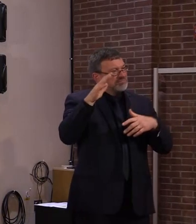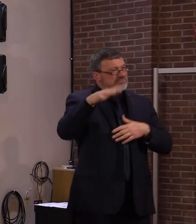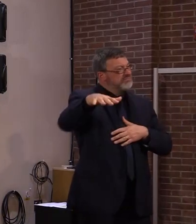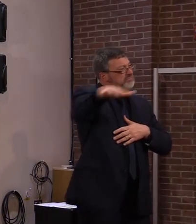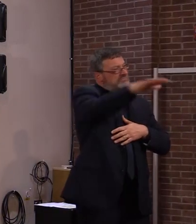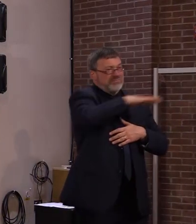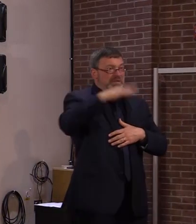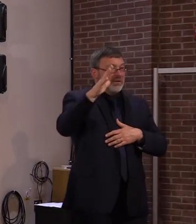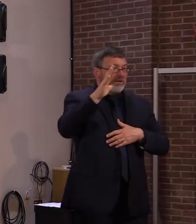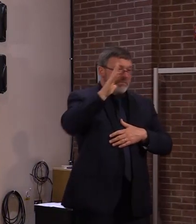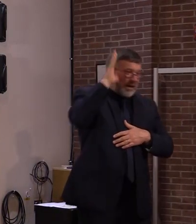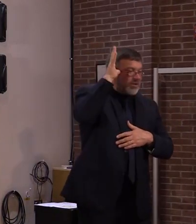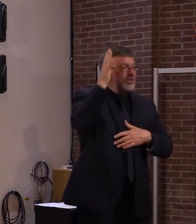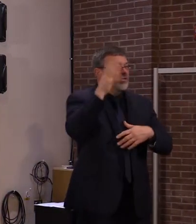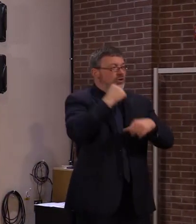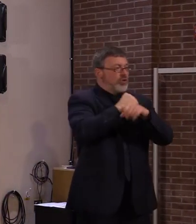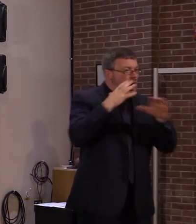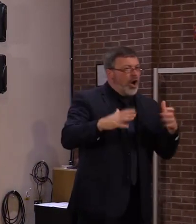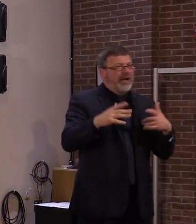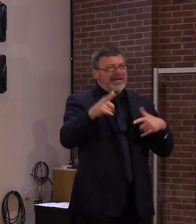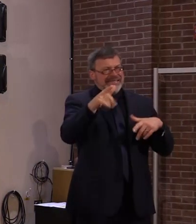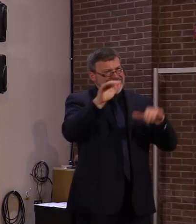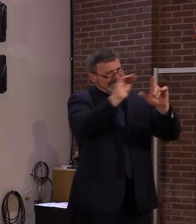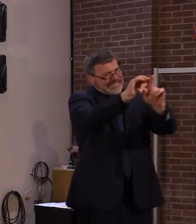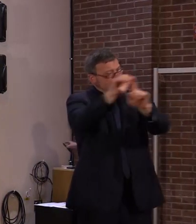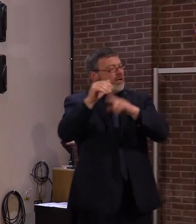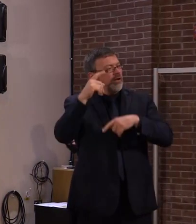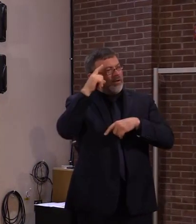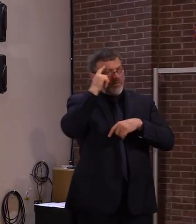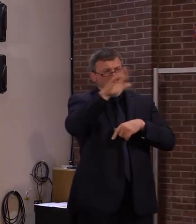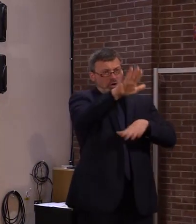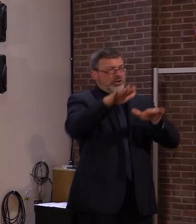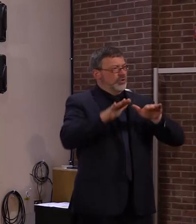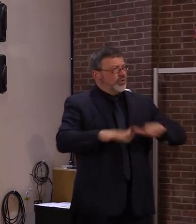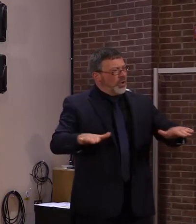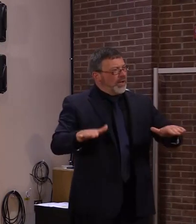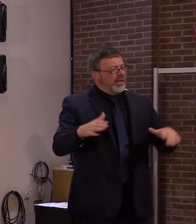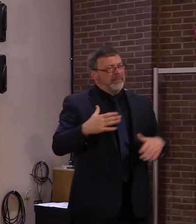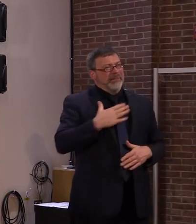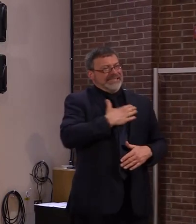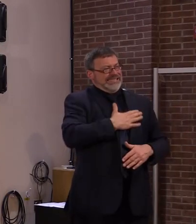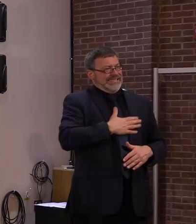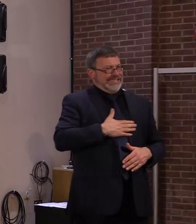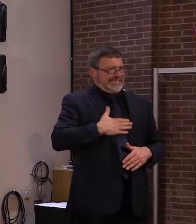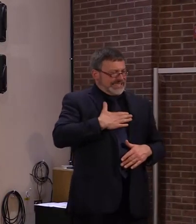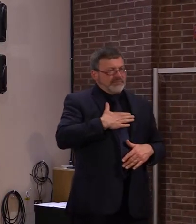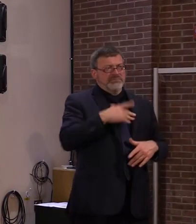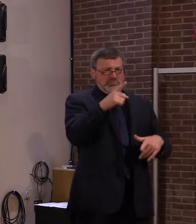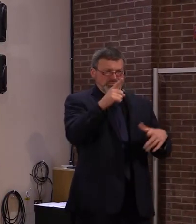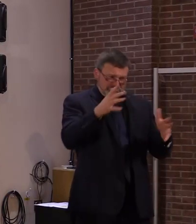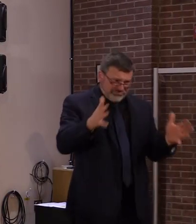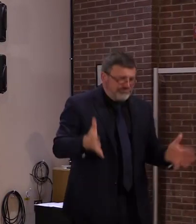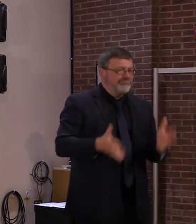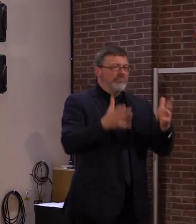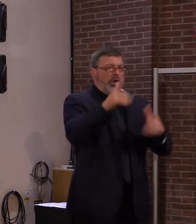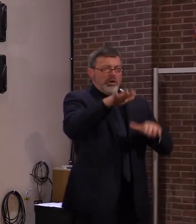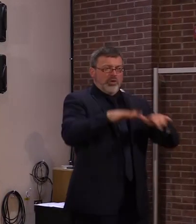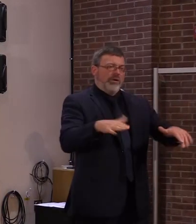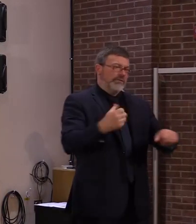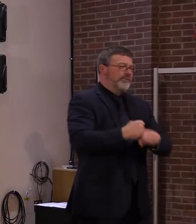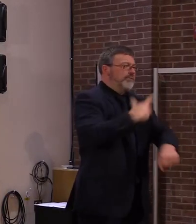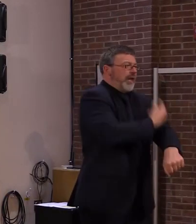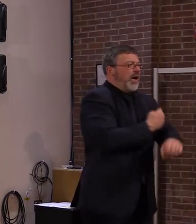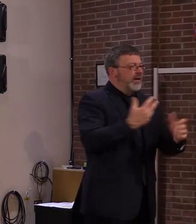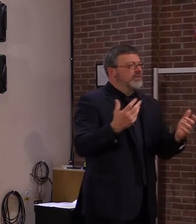guardians, caregivers who've already acted on the decision to vaccinate their children. We at the health department were